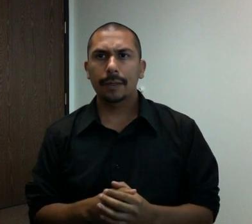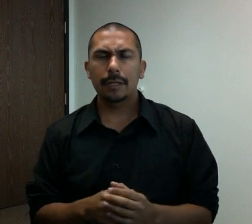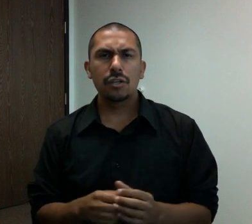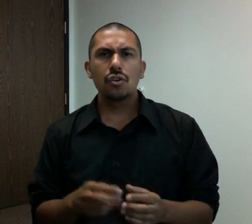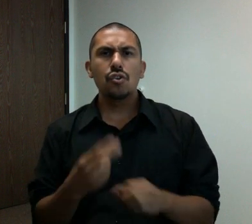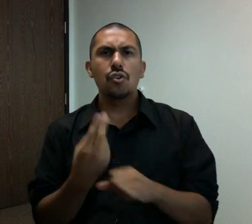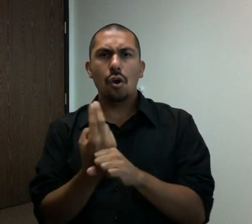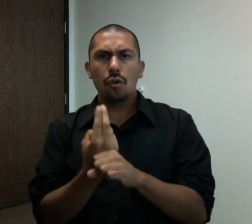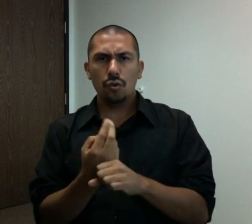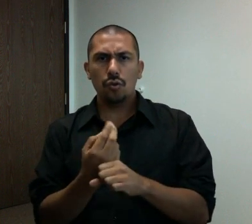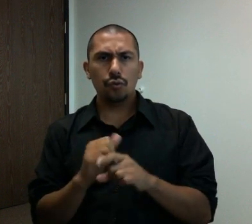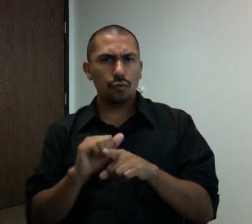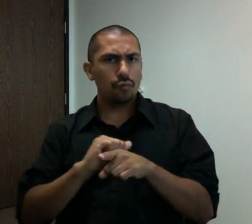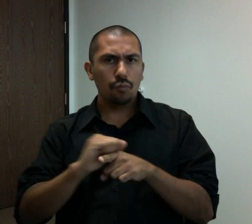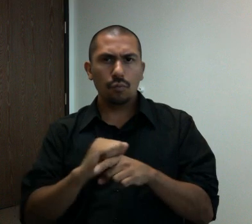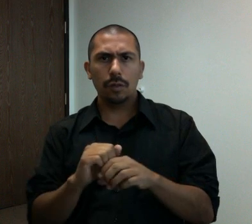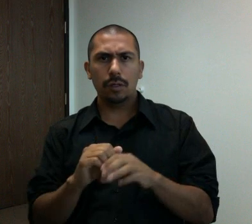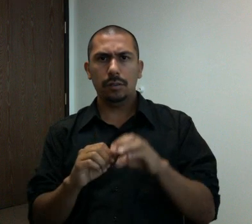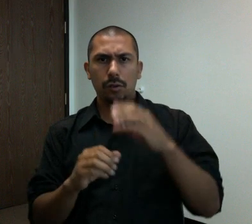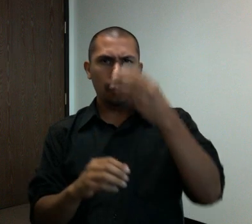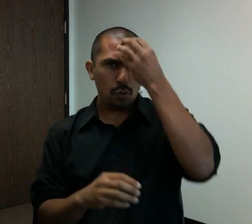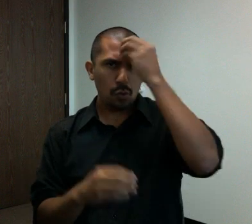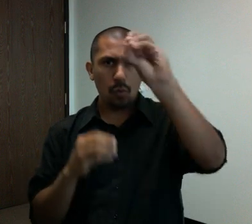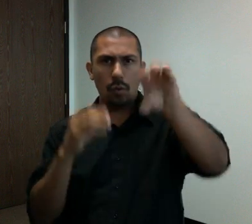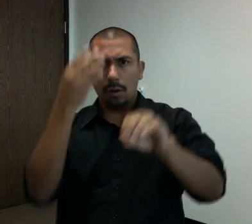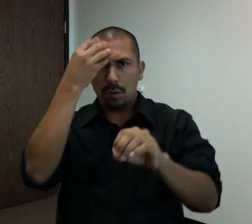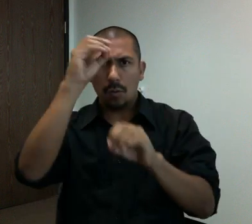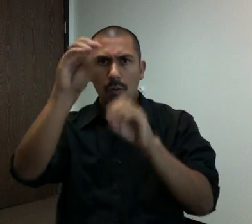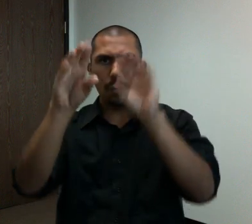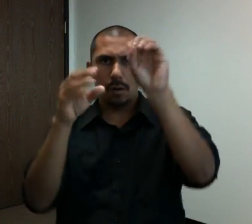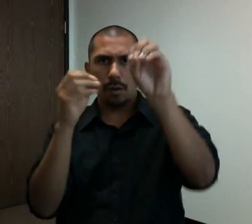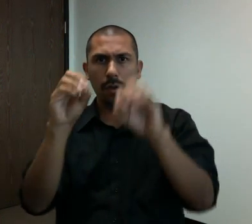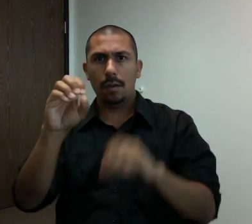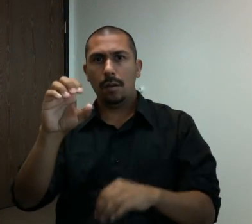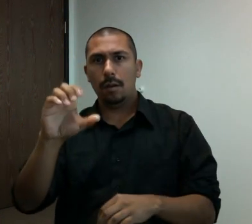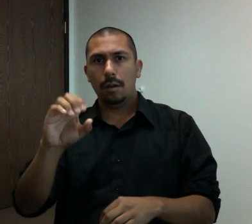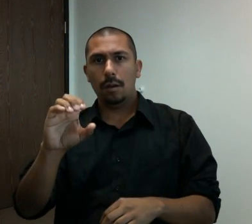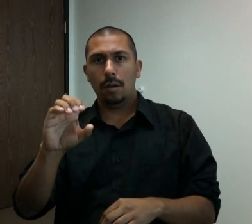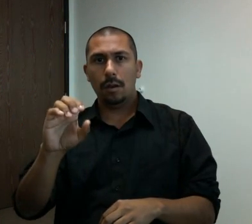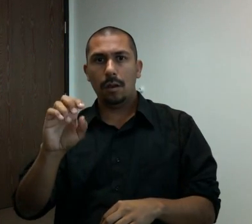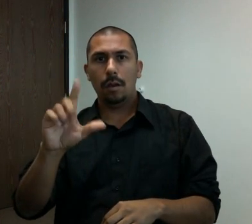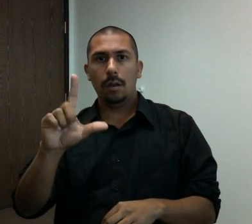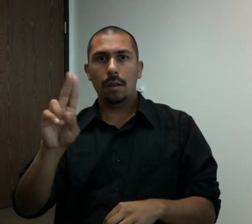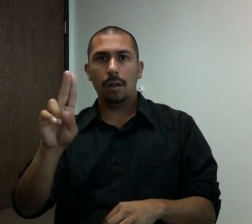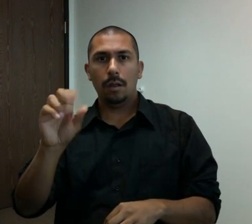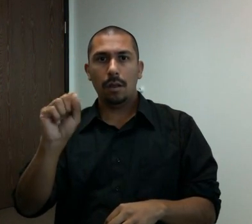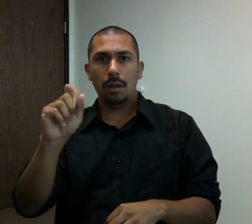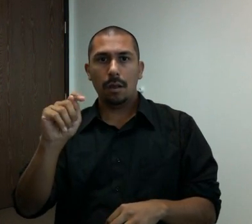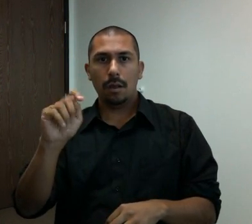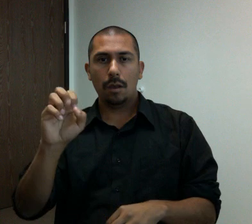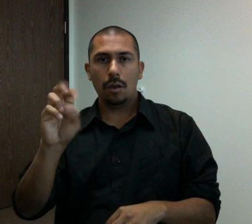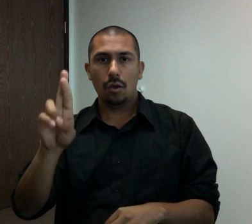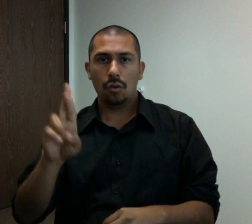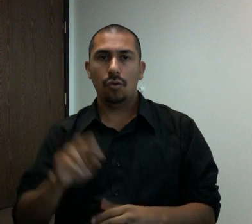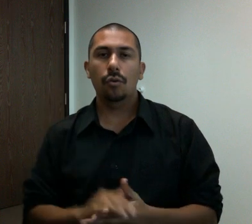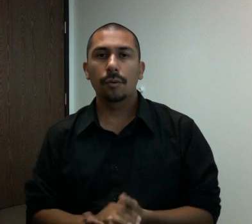for them to see as well. So they draw a concept map, maybe write a summary, and here they're bringing in all the skills that they've learned in class. And